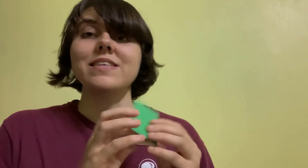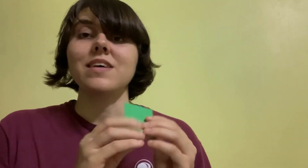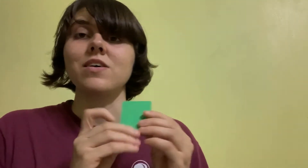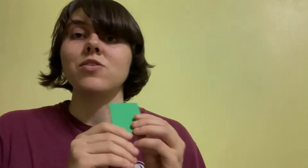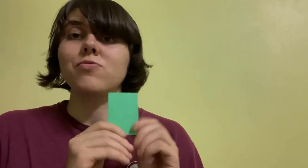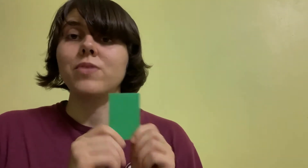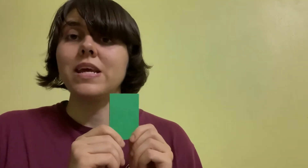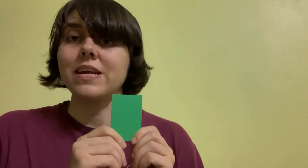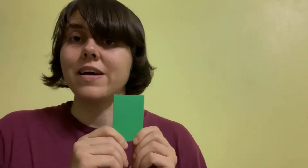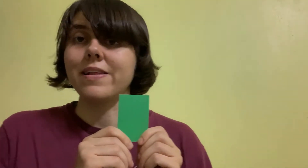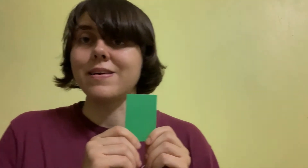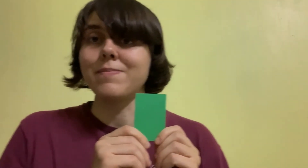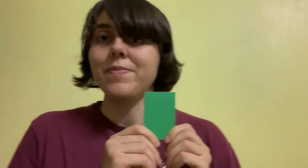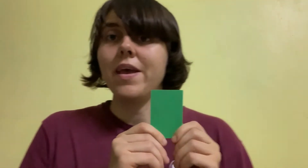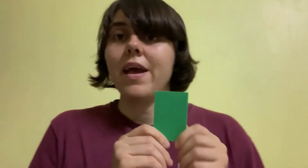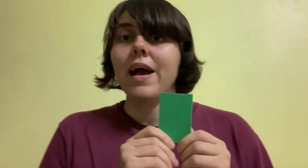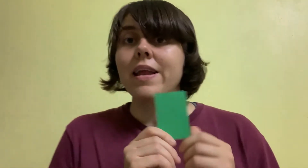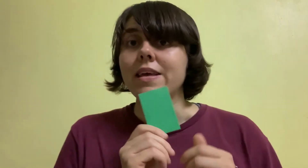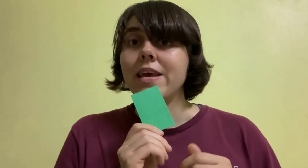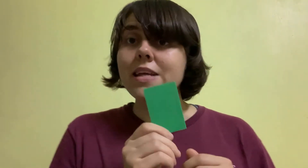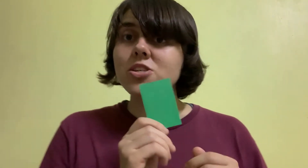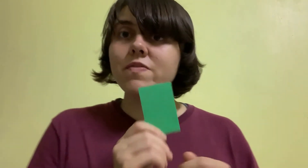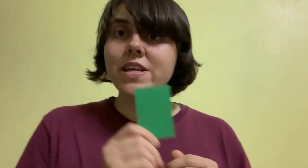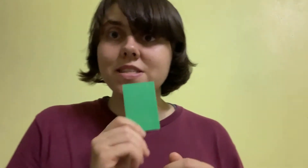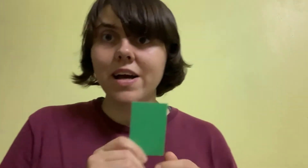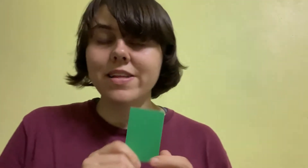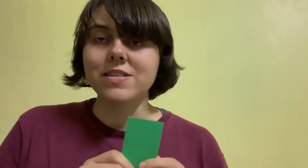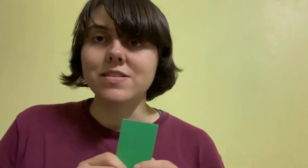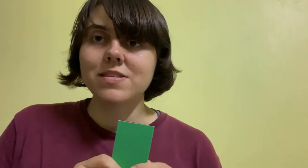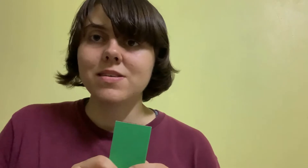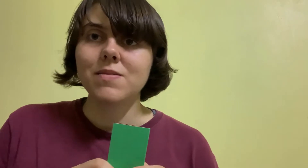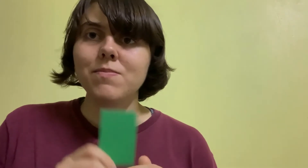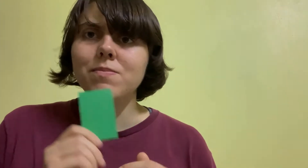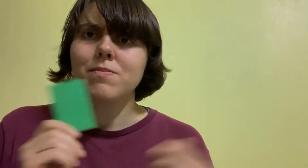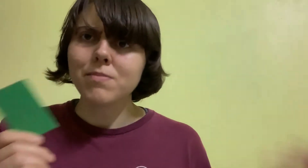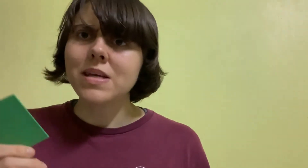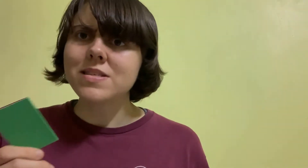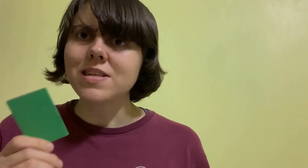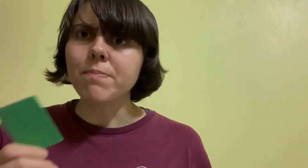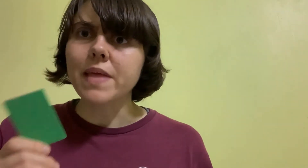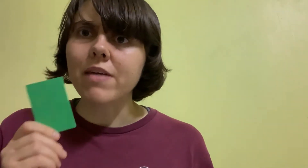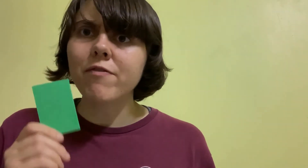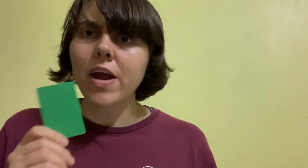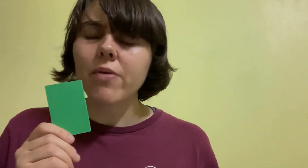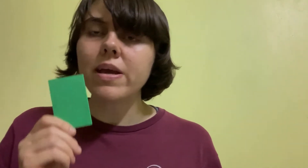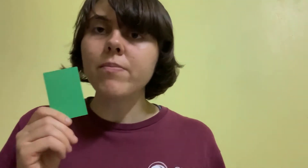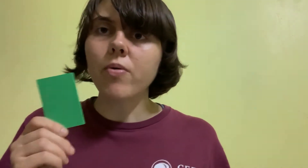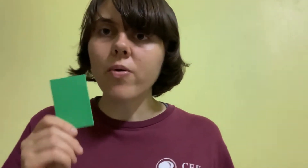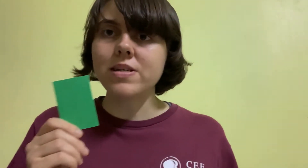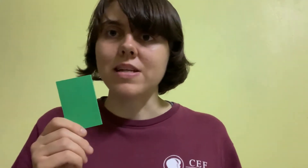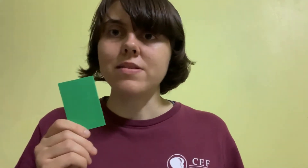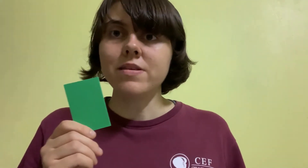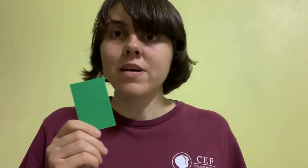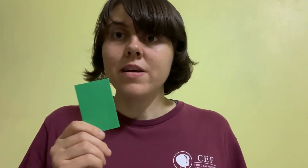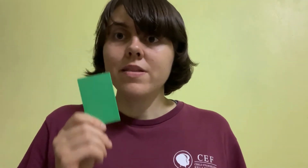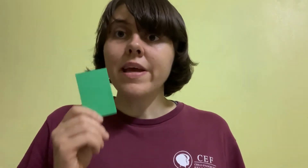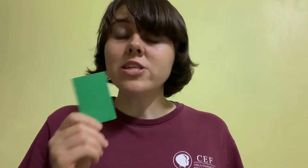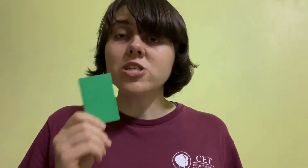a green color. And each of these colors means something very important. They share